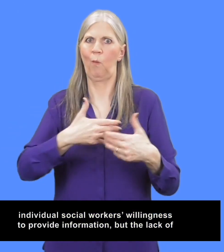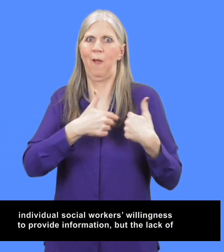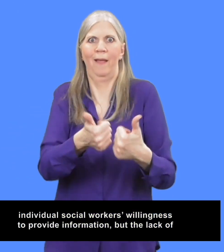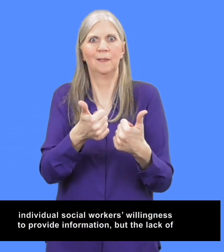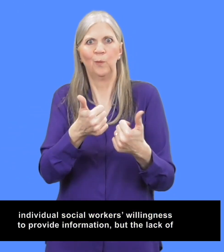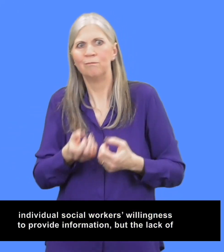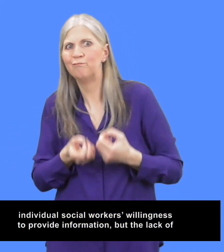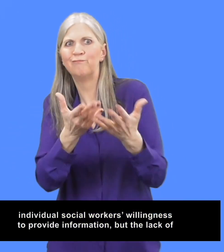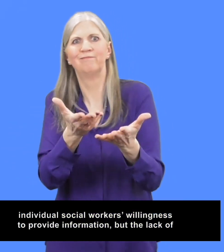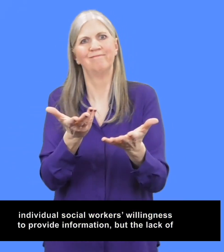information,